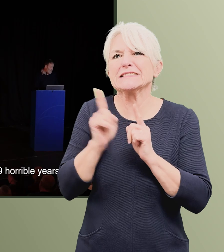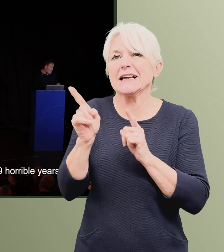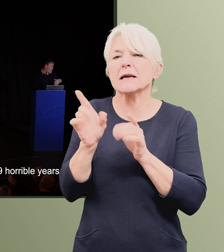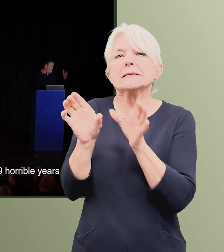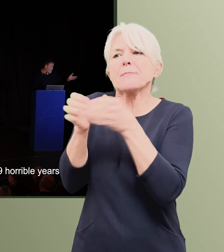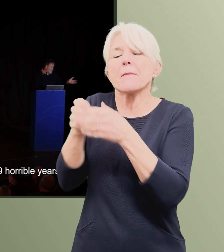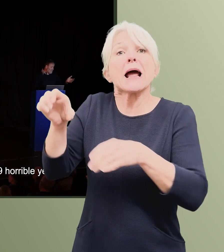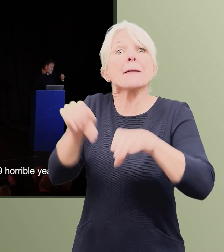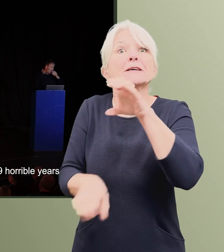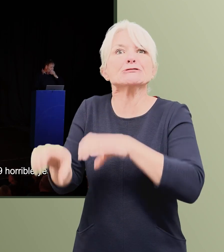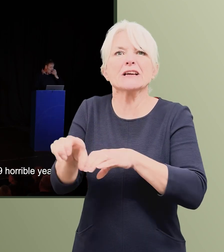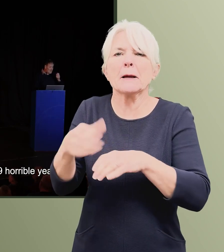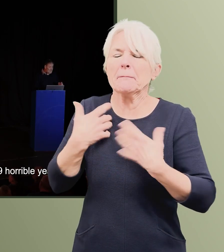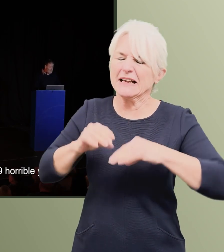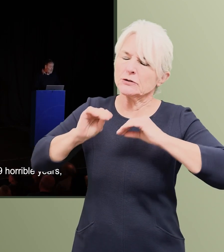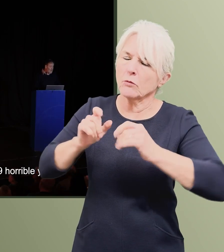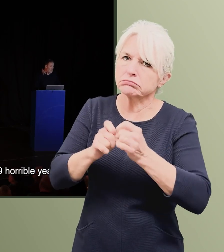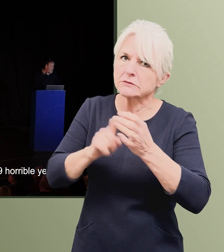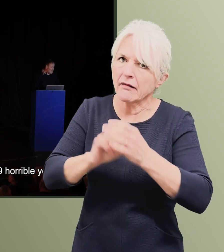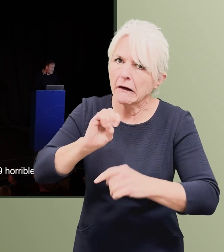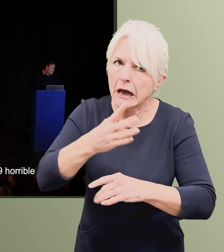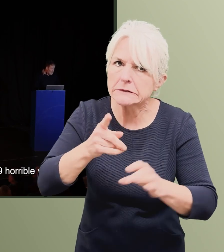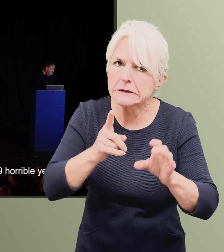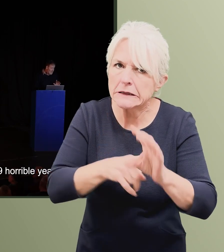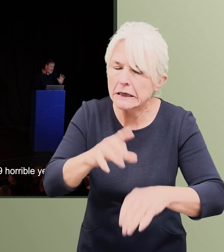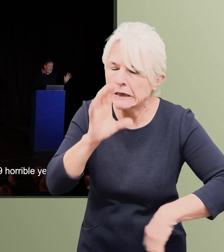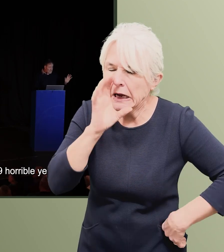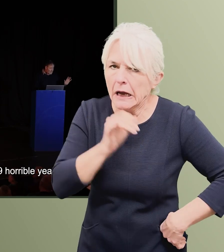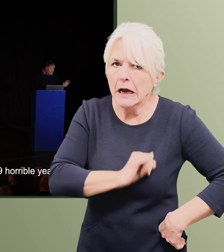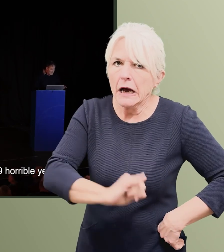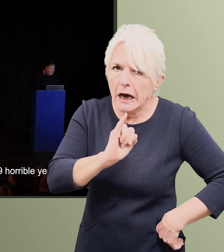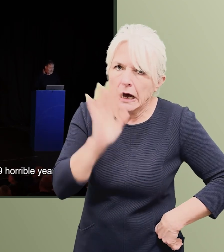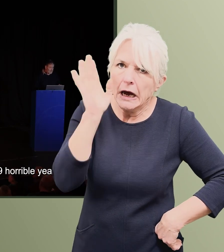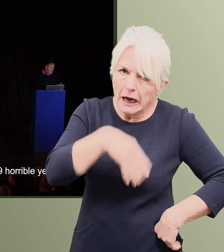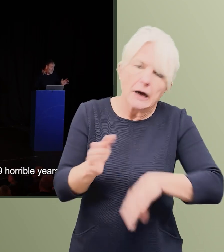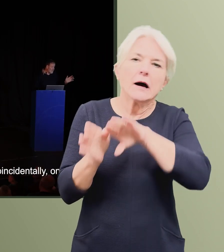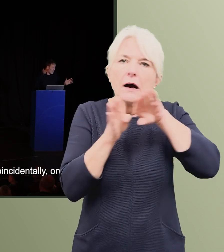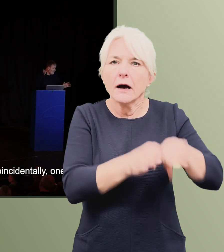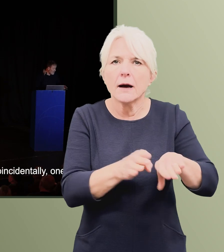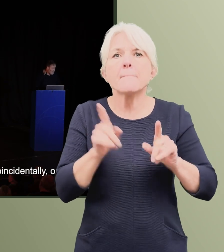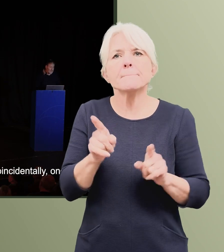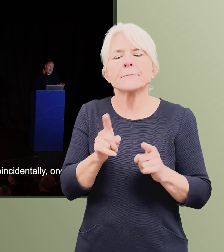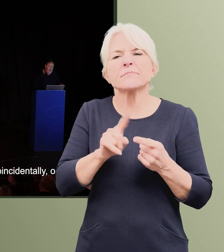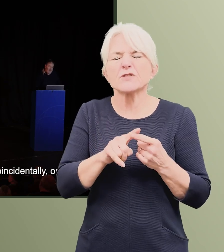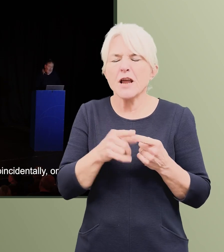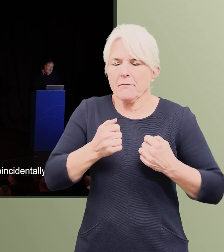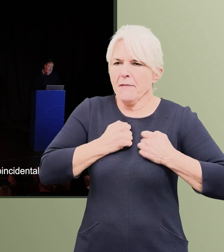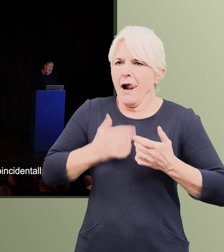Chemistry. I taught at Bristol for 19 horrible years. Another story, another bit of